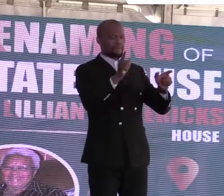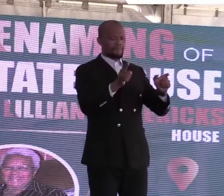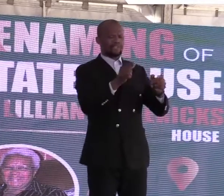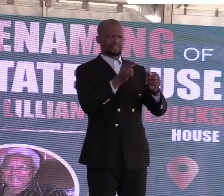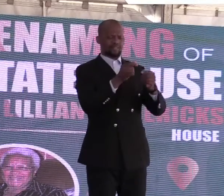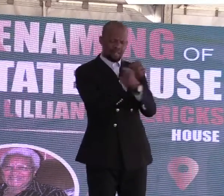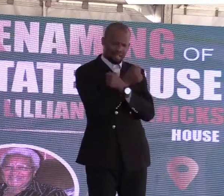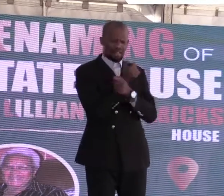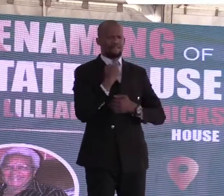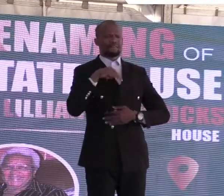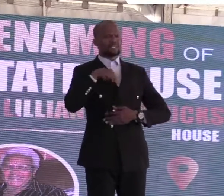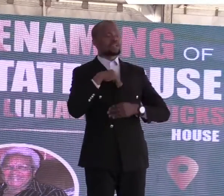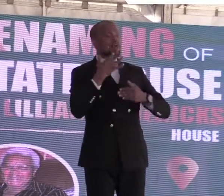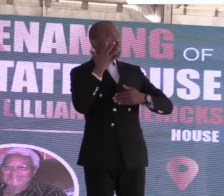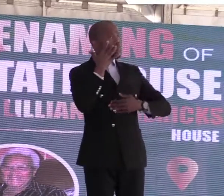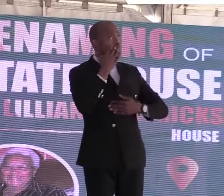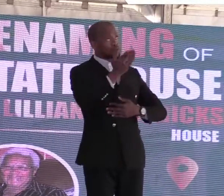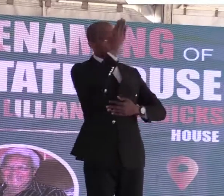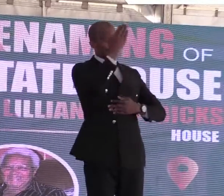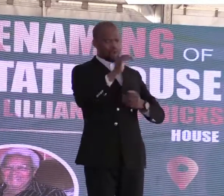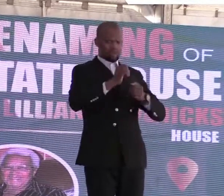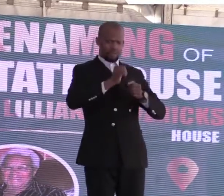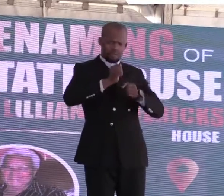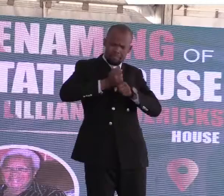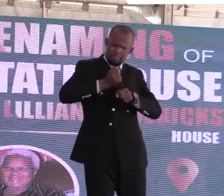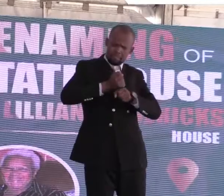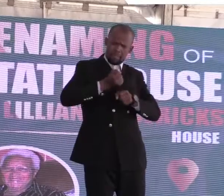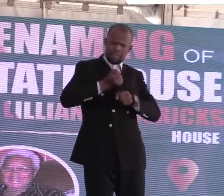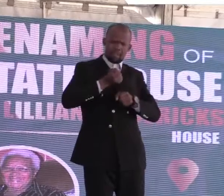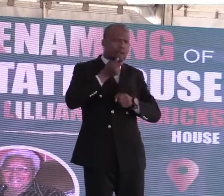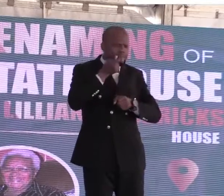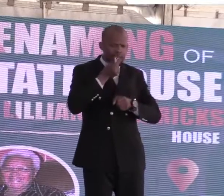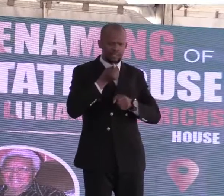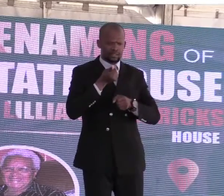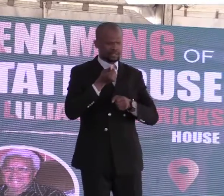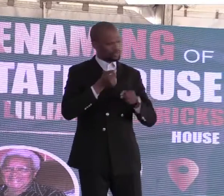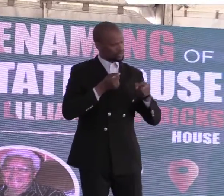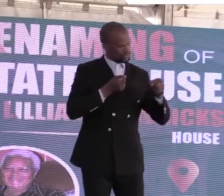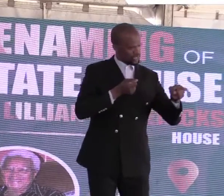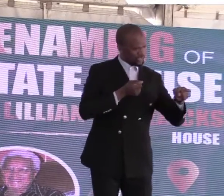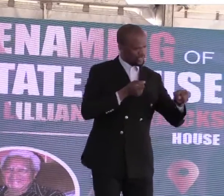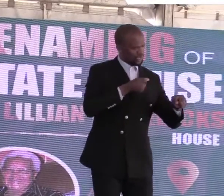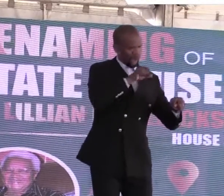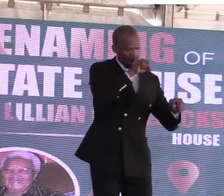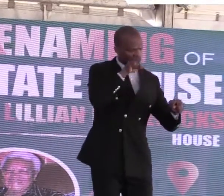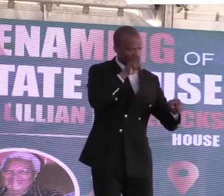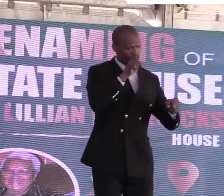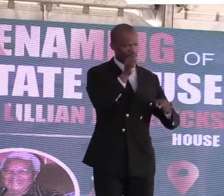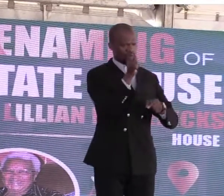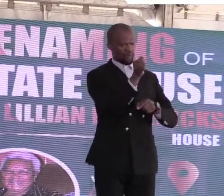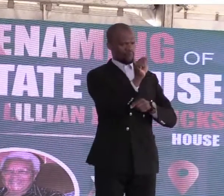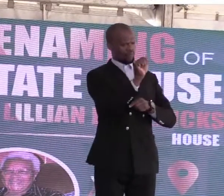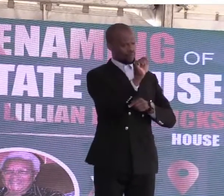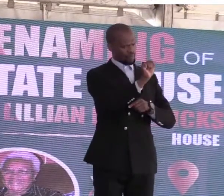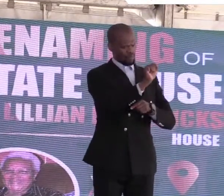us. When God created man, he said, this is bone of your bone, love